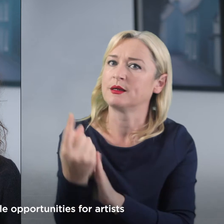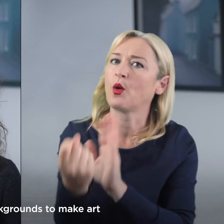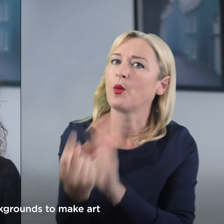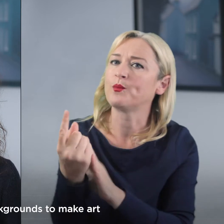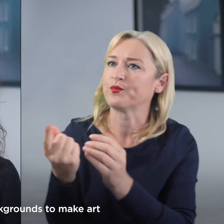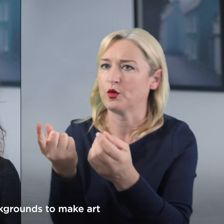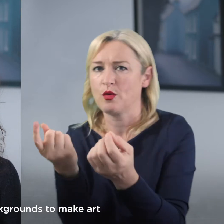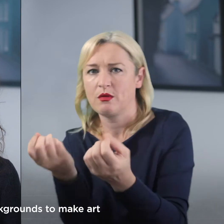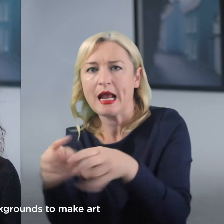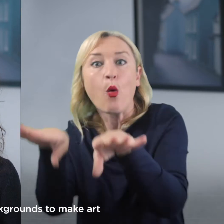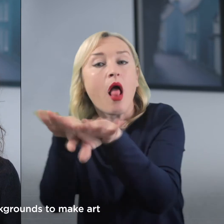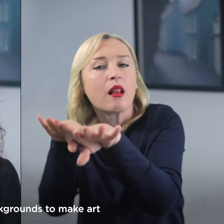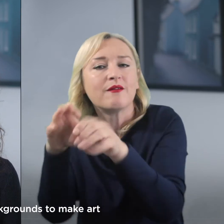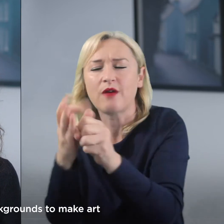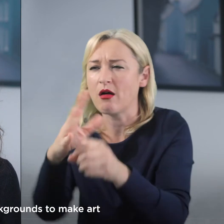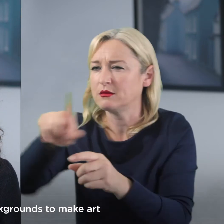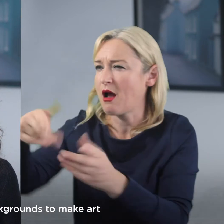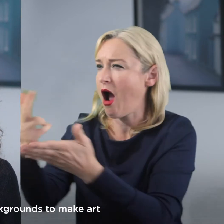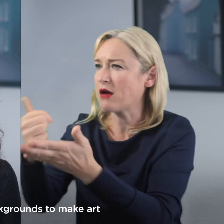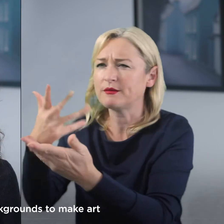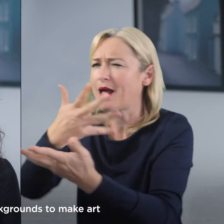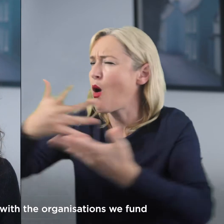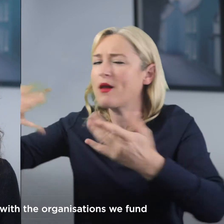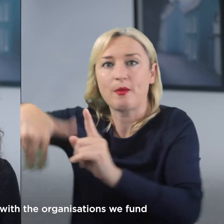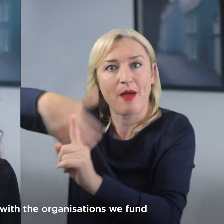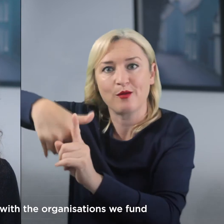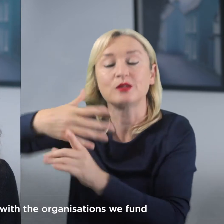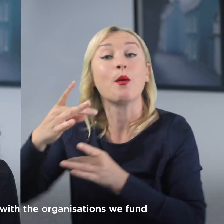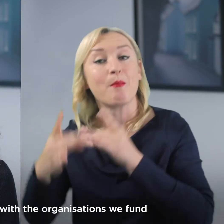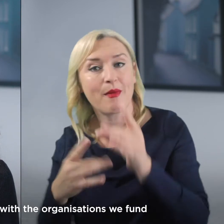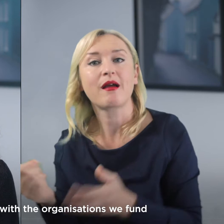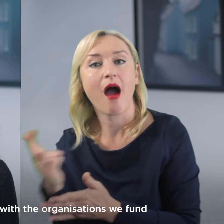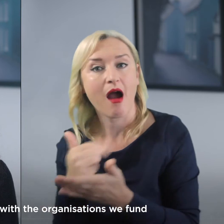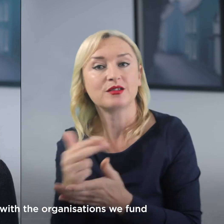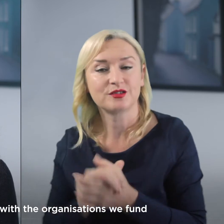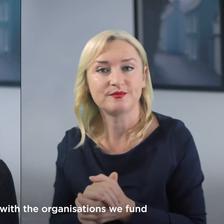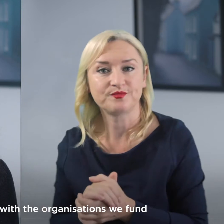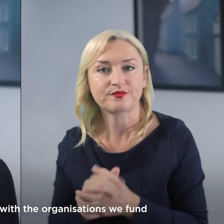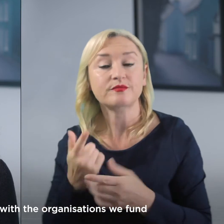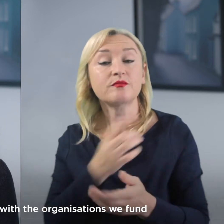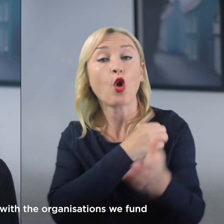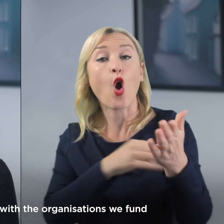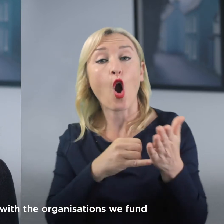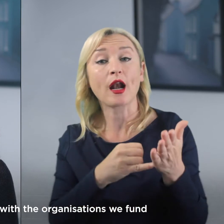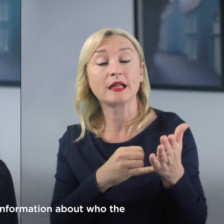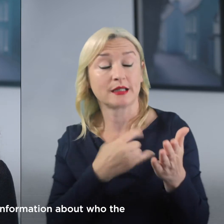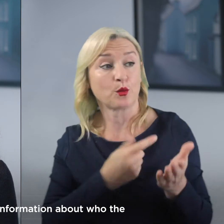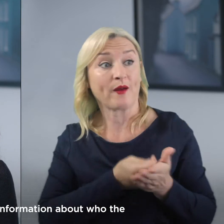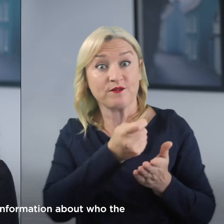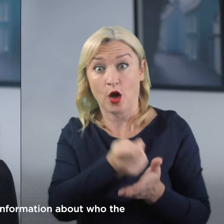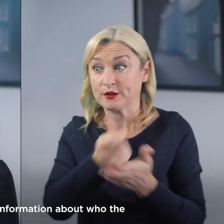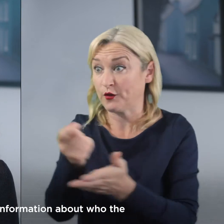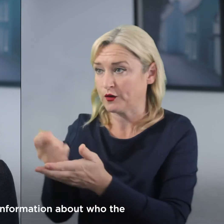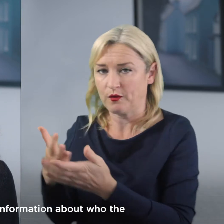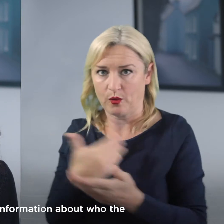artists from all backgrounds to make art. We'll also be working with the organisations we fund to